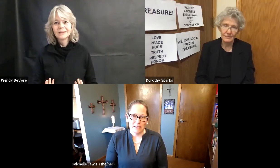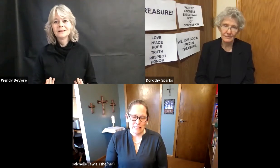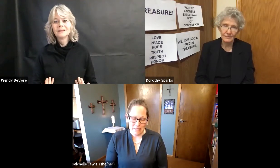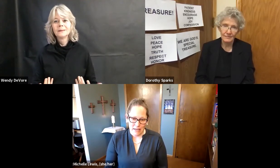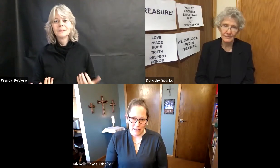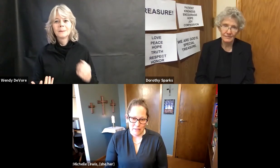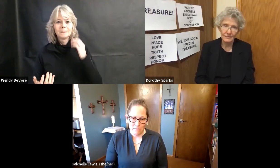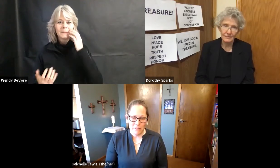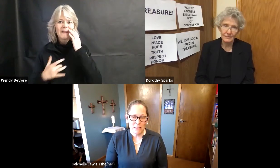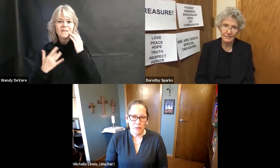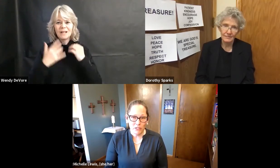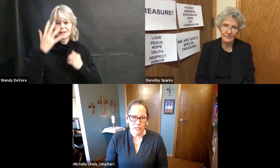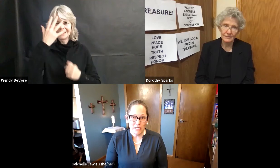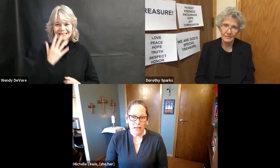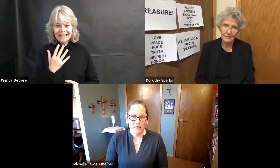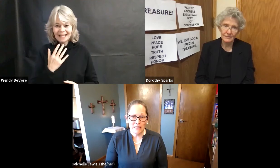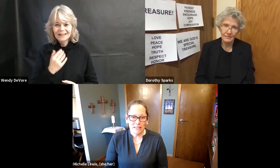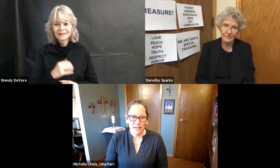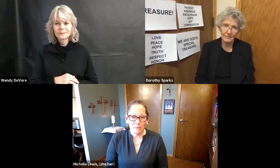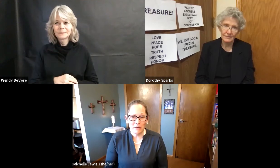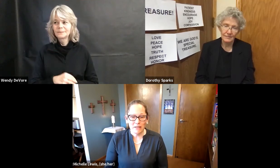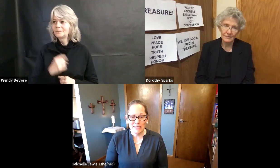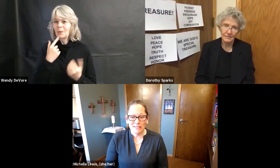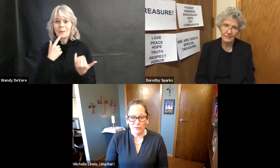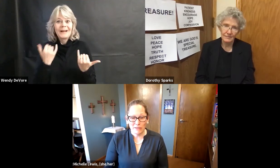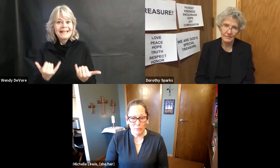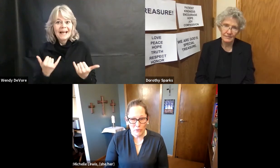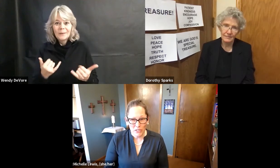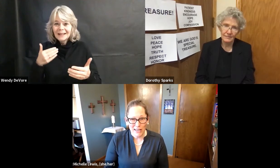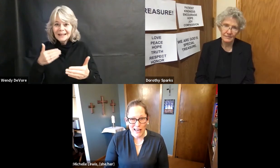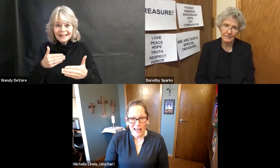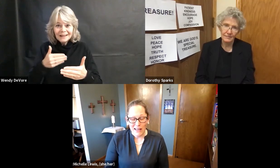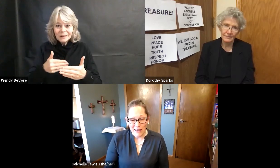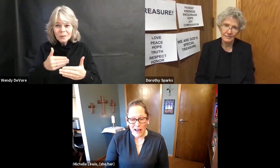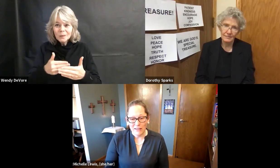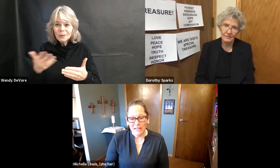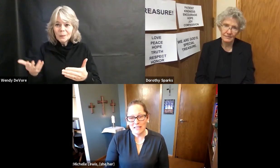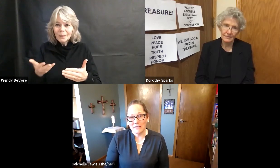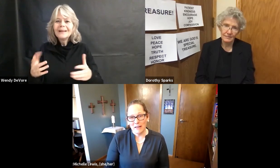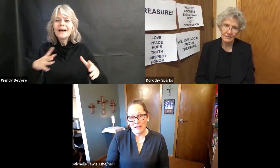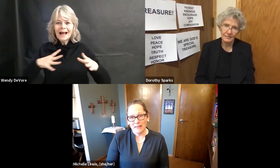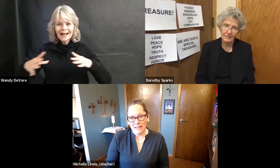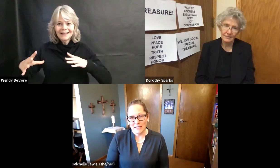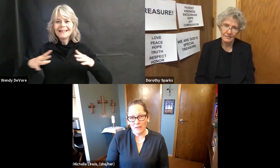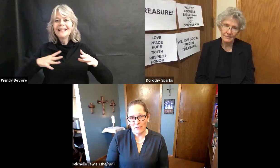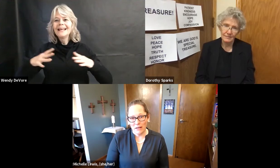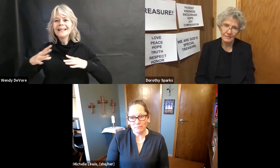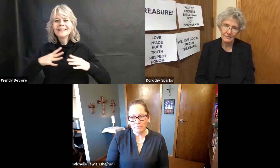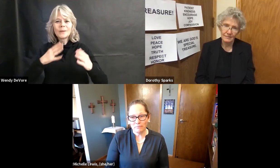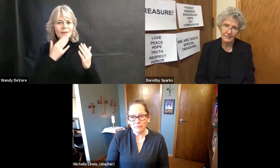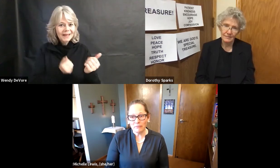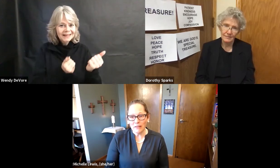feels sad, especially at this time because we're approaching the holidays and